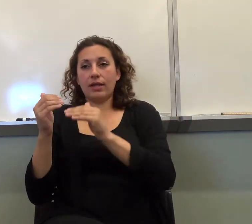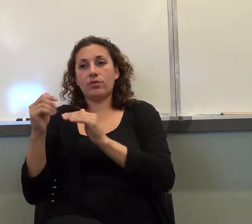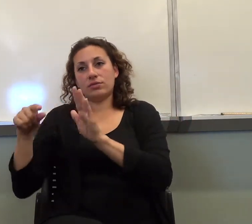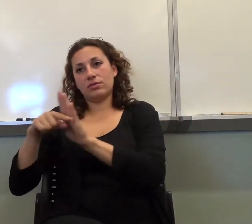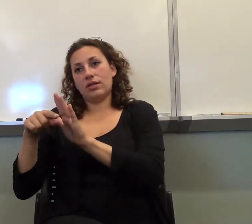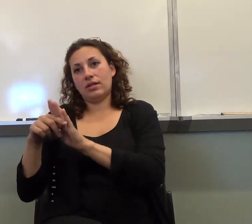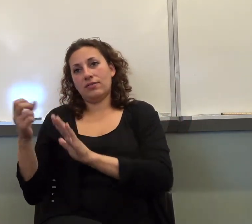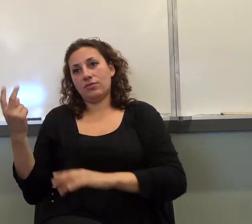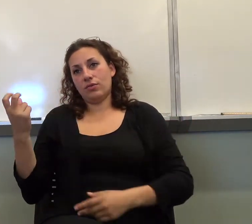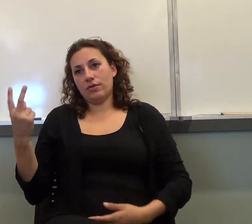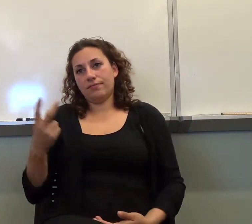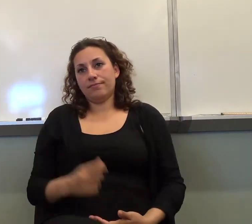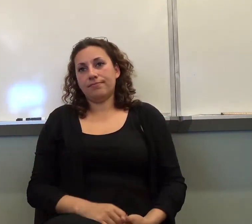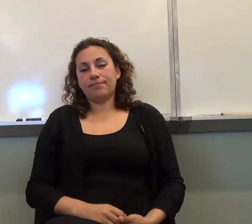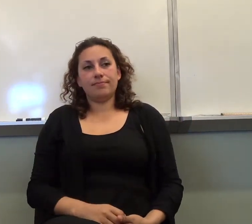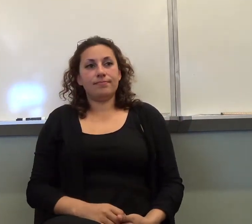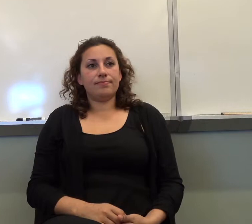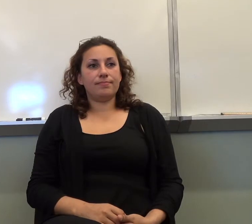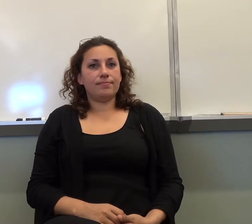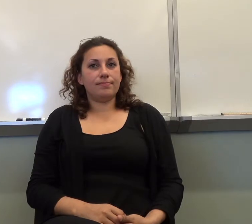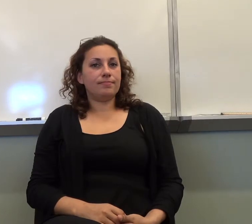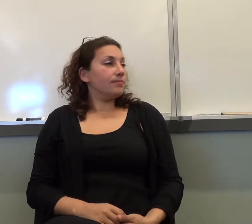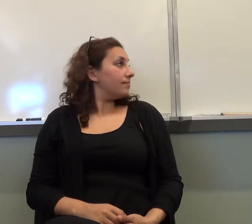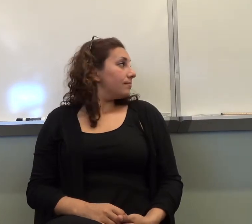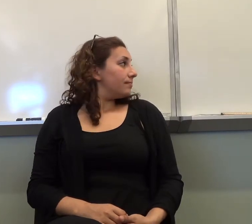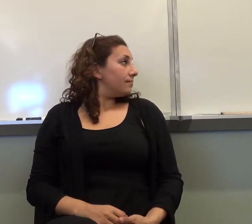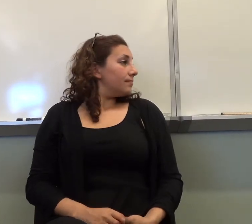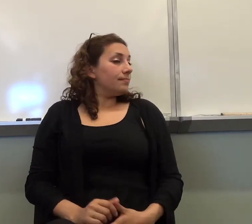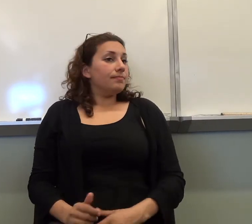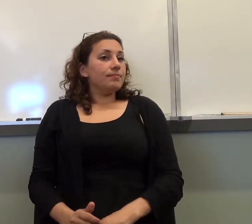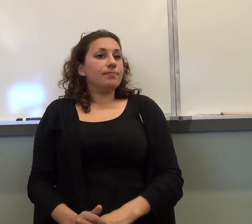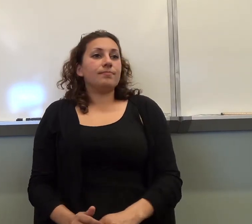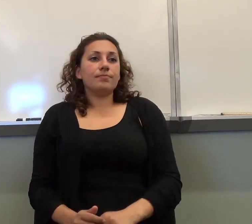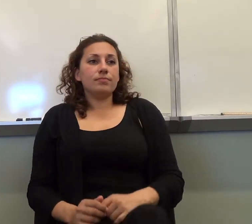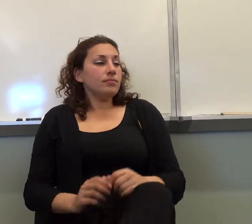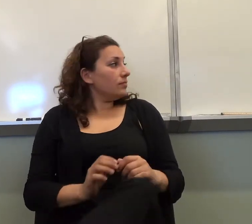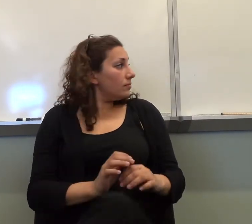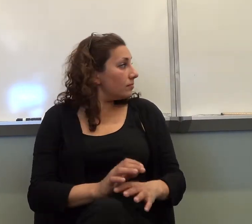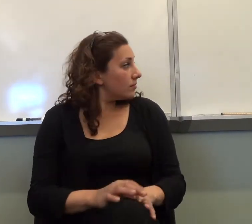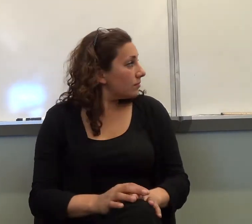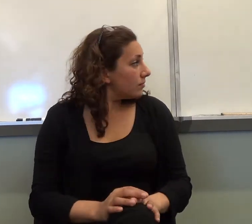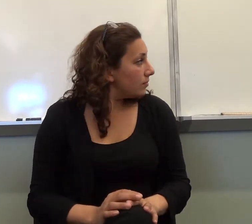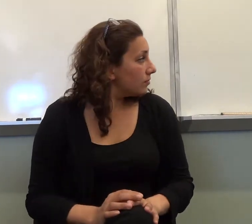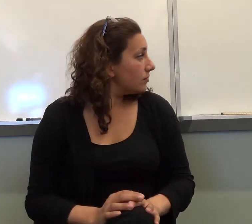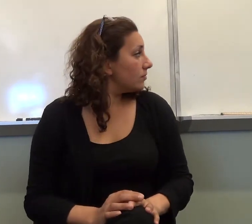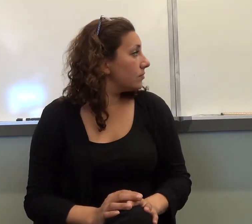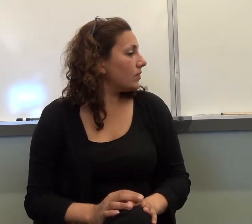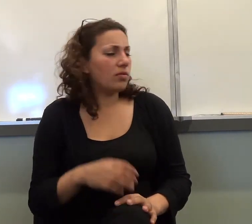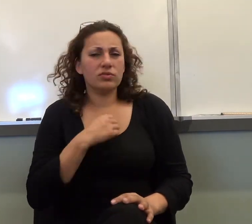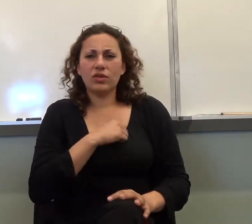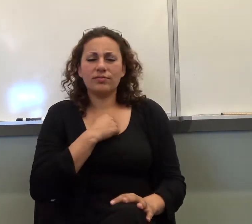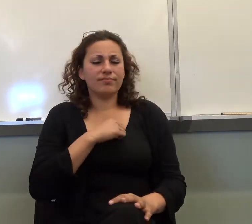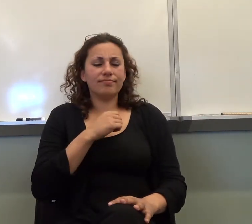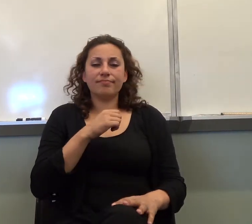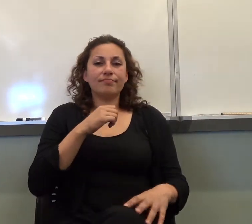down. Which tells us that this strange combination of a negative times a negative has to be a